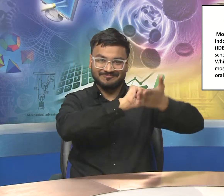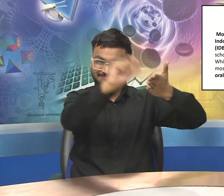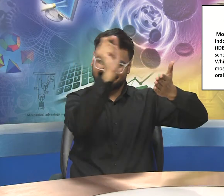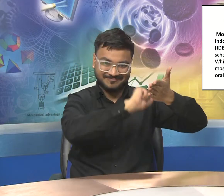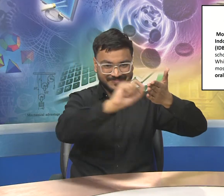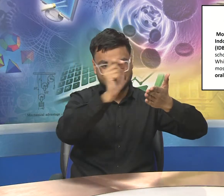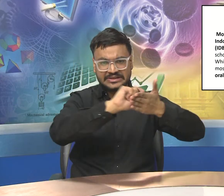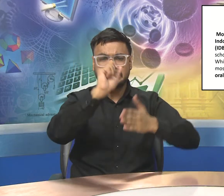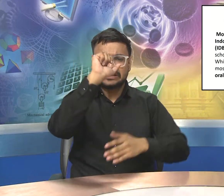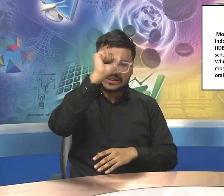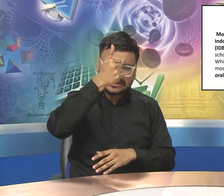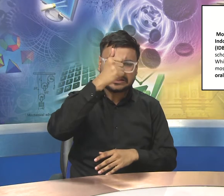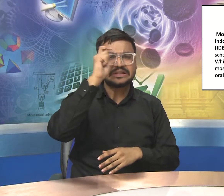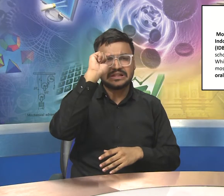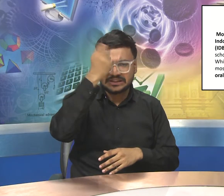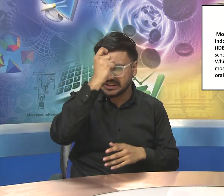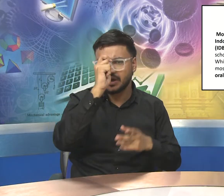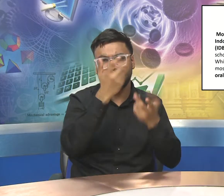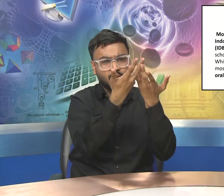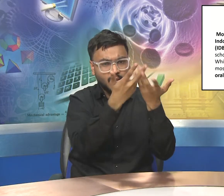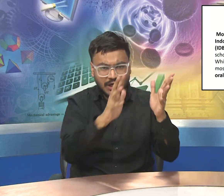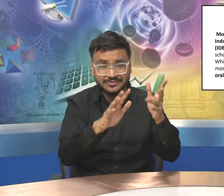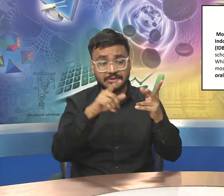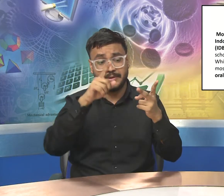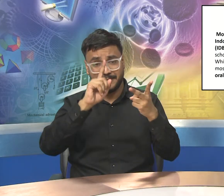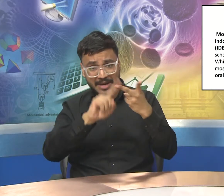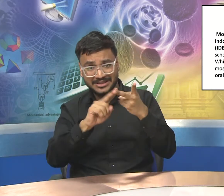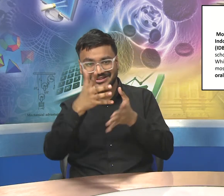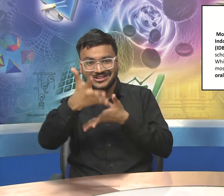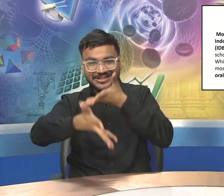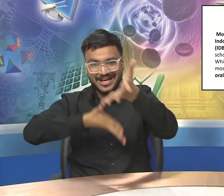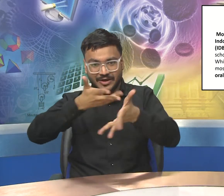school where sign language is included for learning.